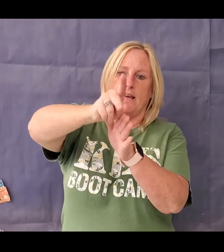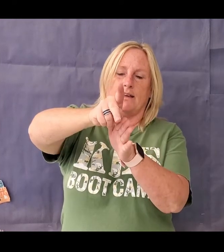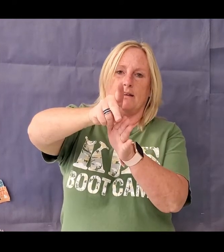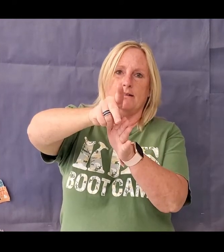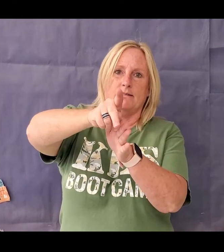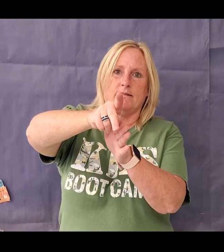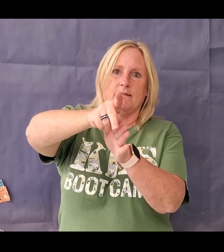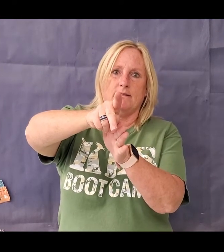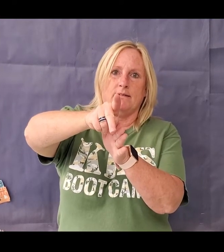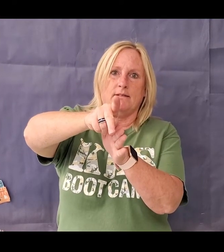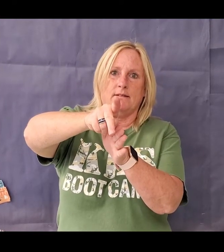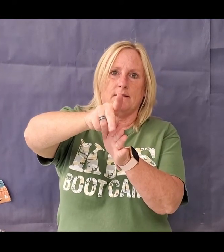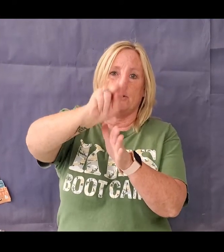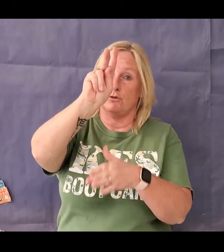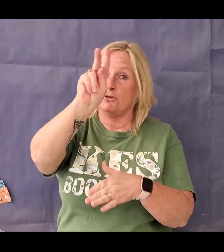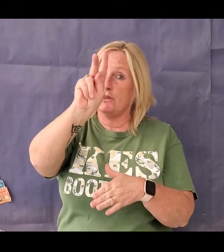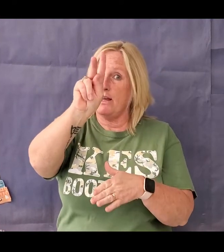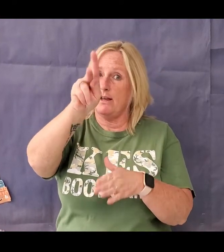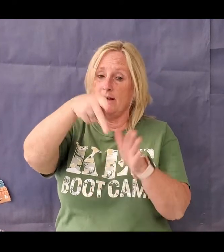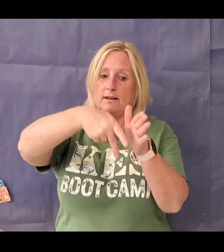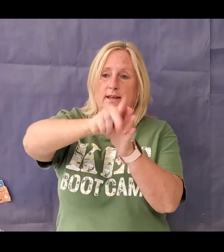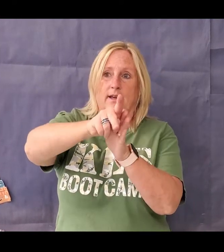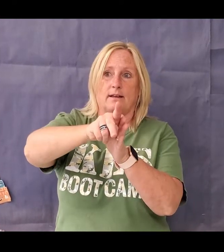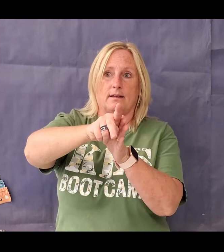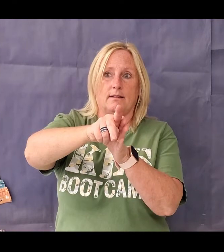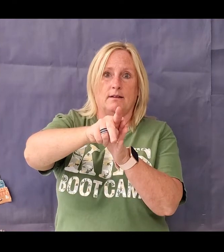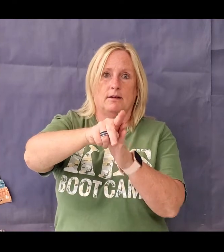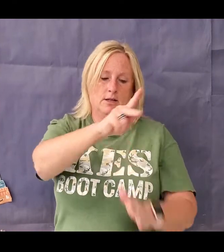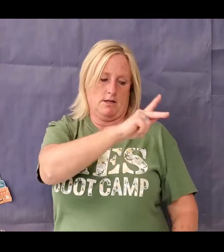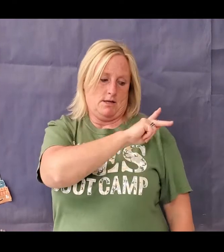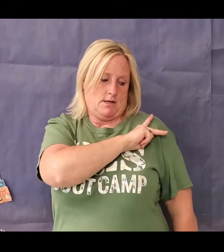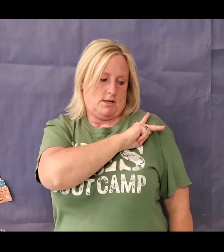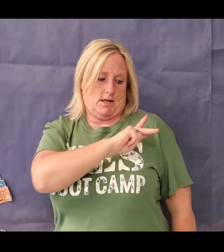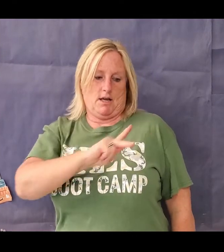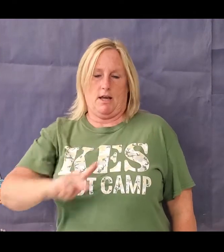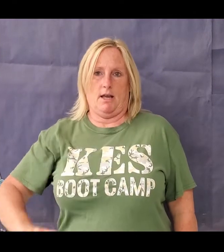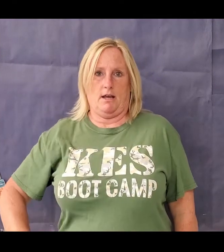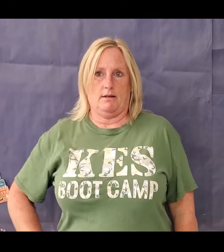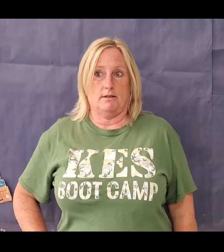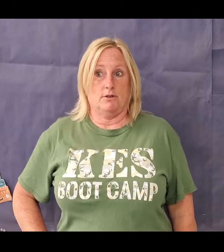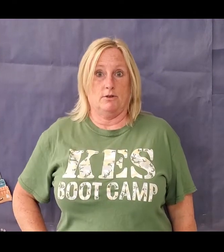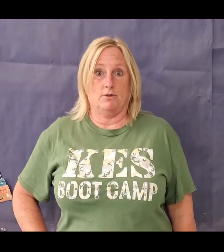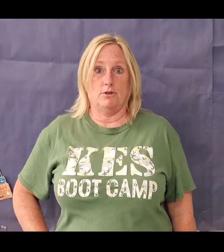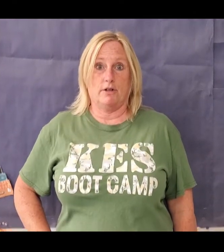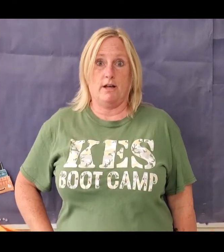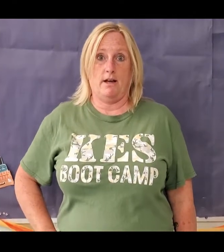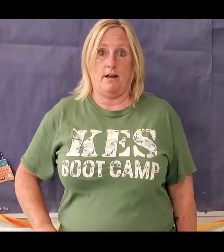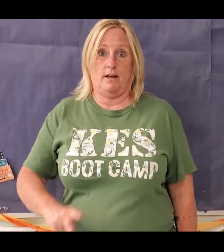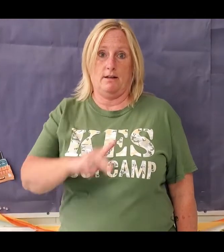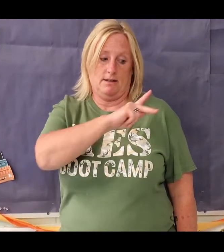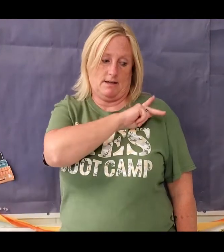Kick. Using your K. Kick. King. Still using your K.